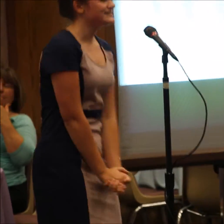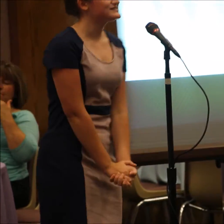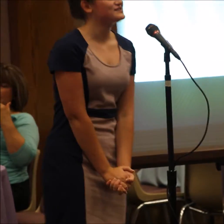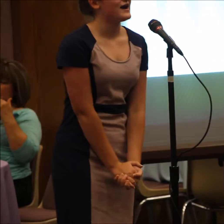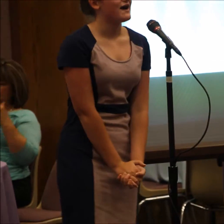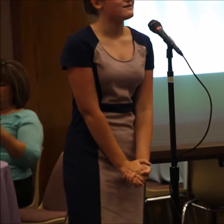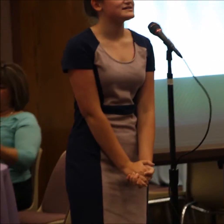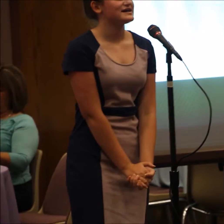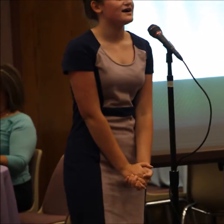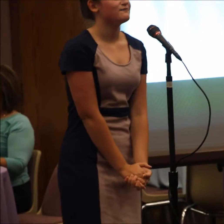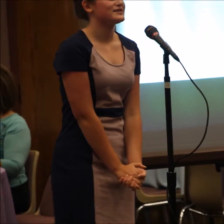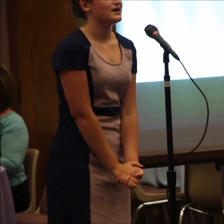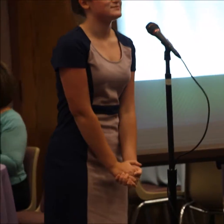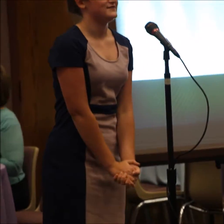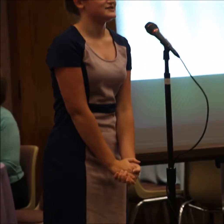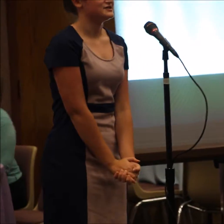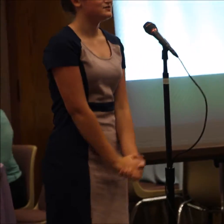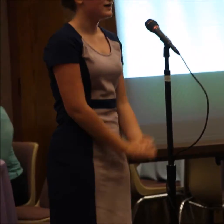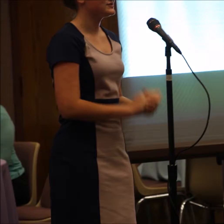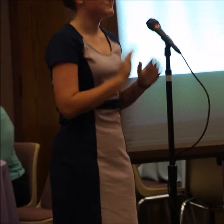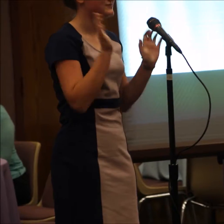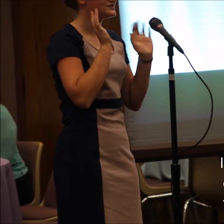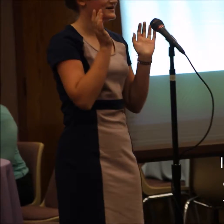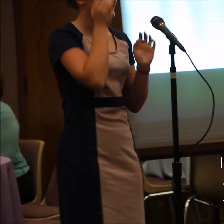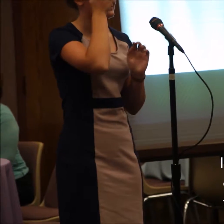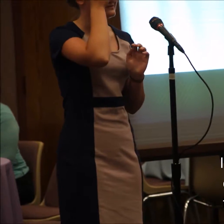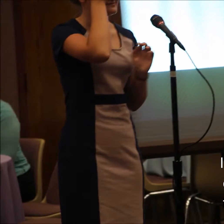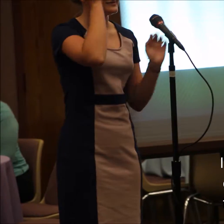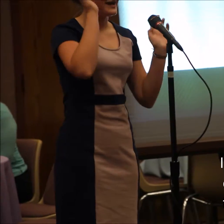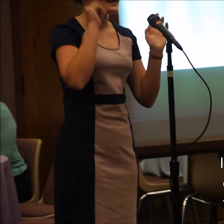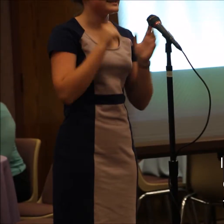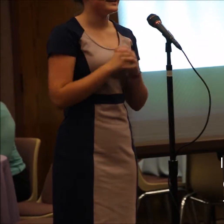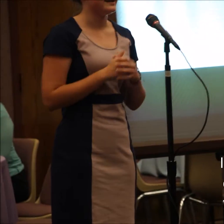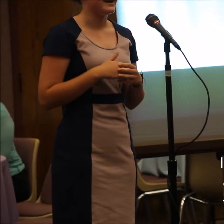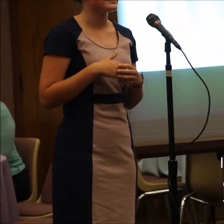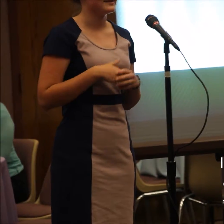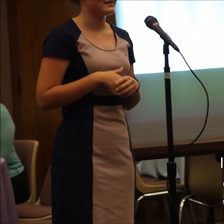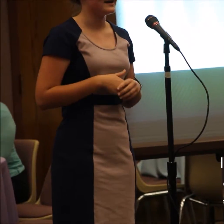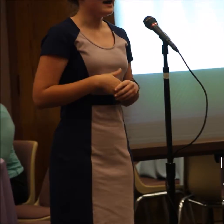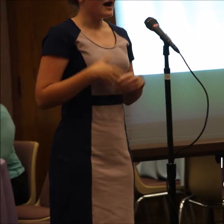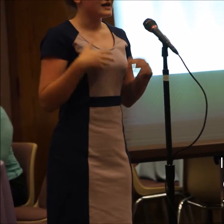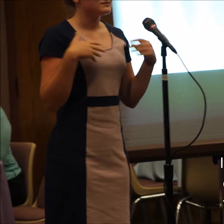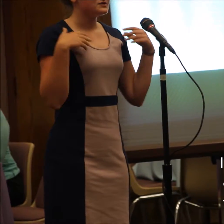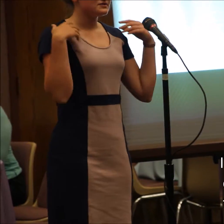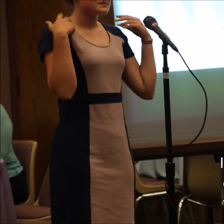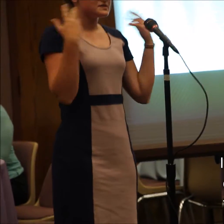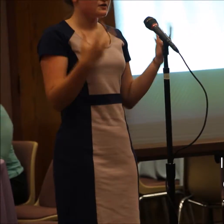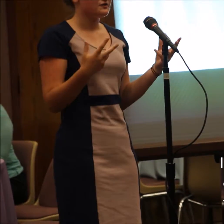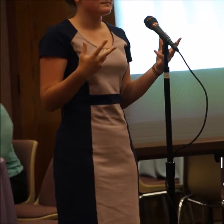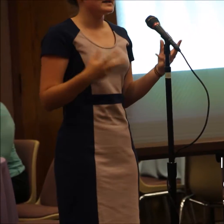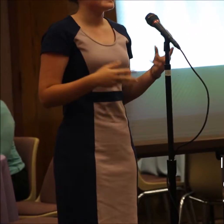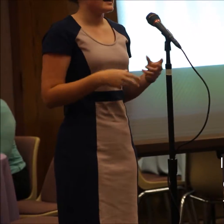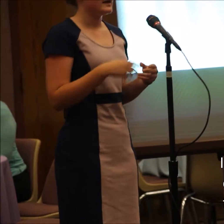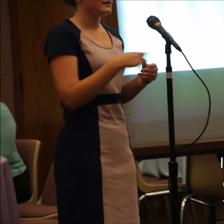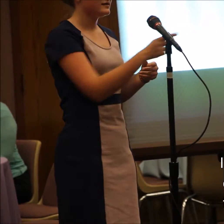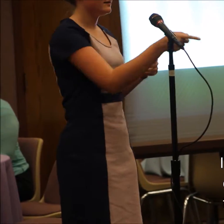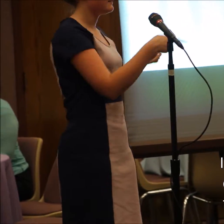like to start out with an observation. You don't have to raise your hand or answer anything. I just want you to observe me sign here